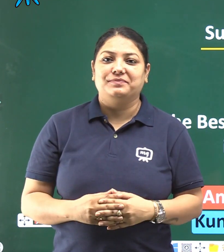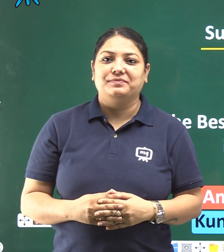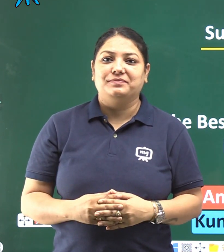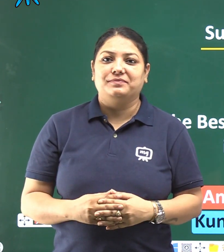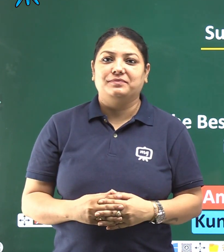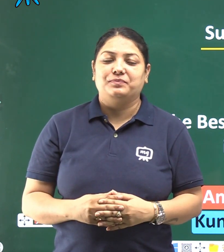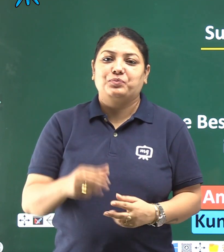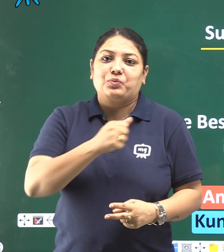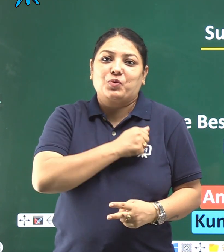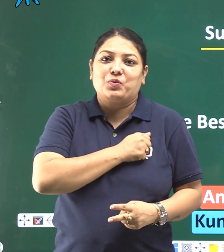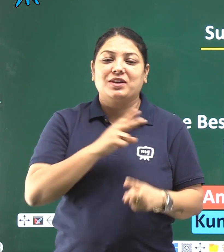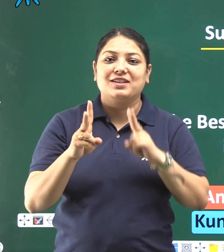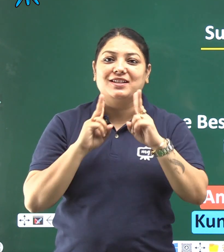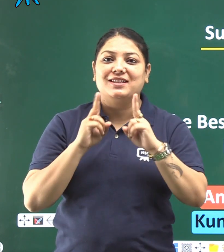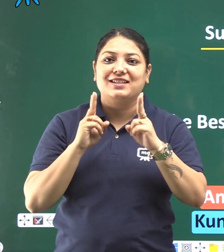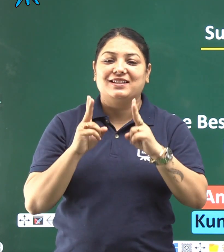we shall discuss